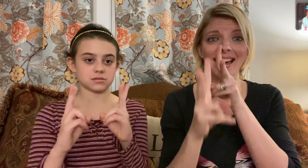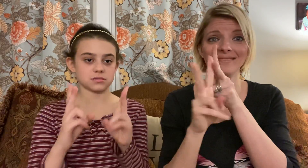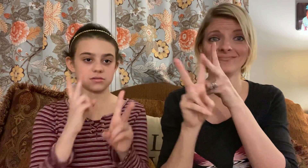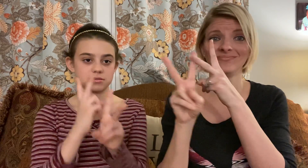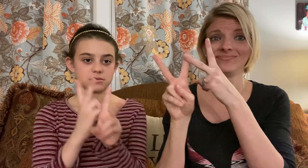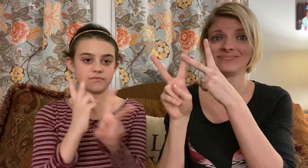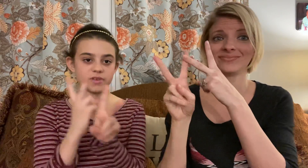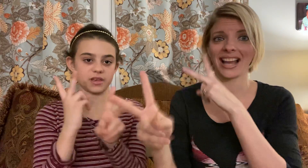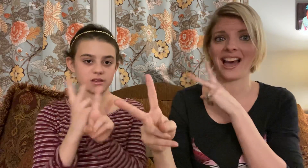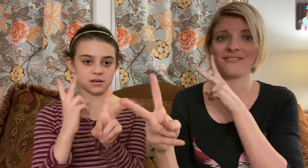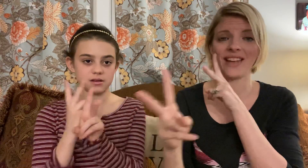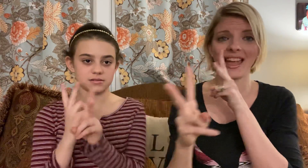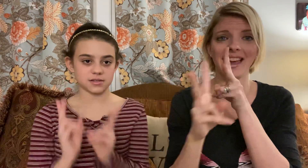Van. A van.